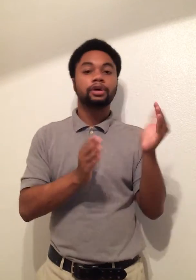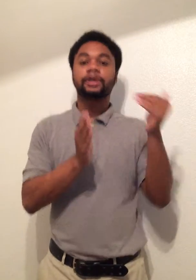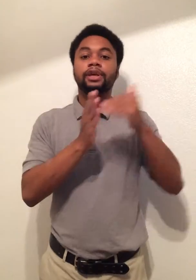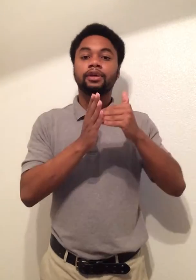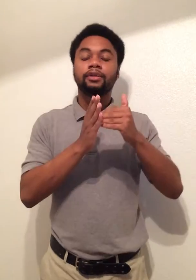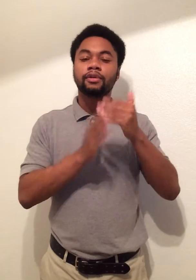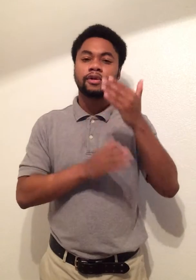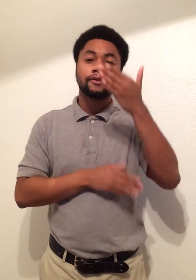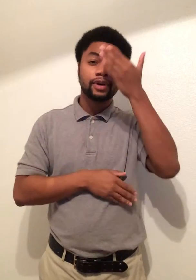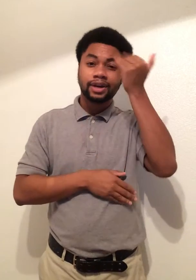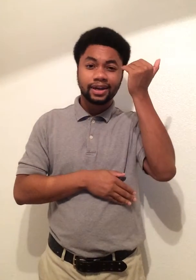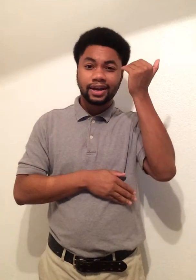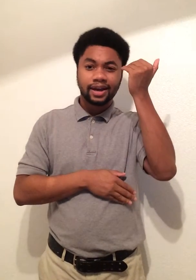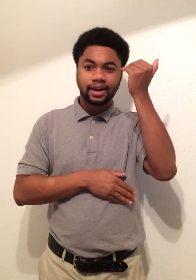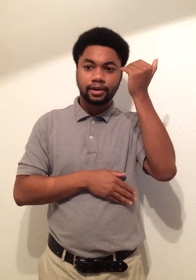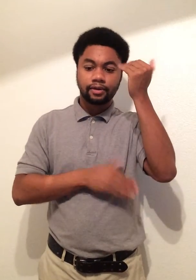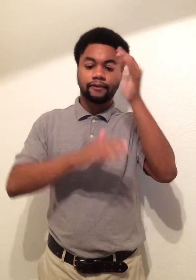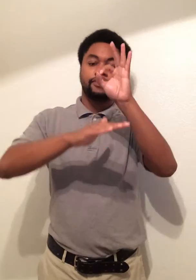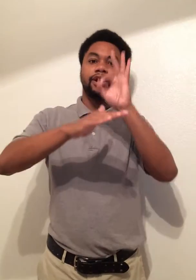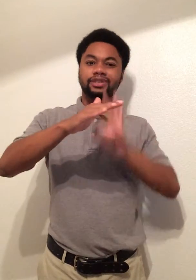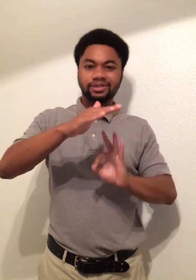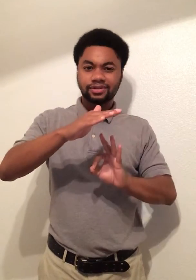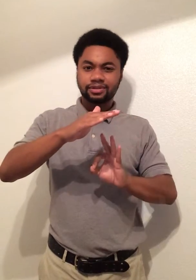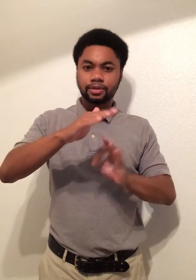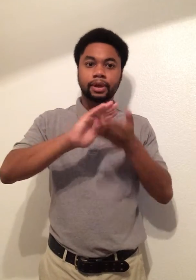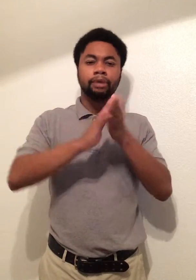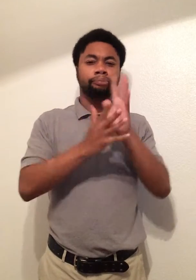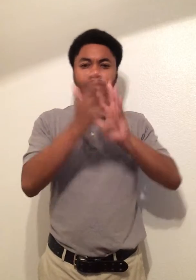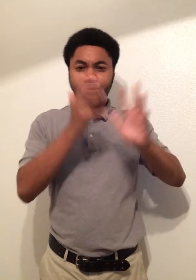to deal with your fractions.